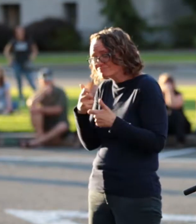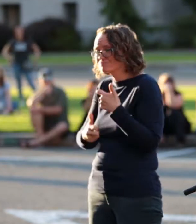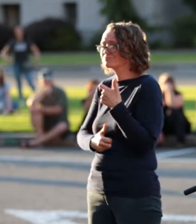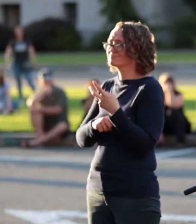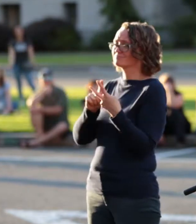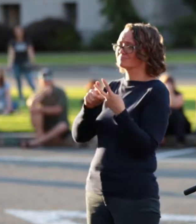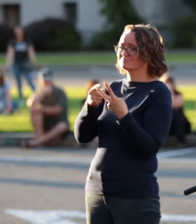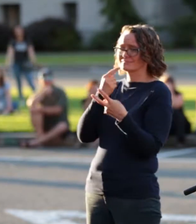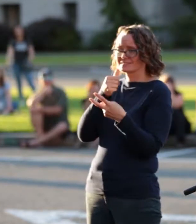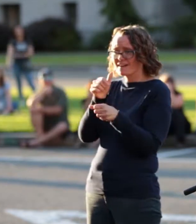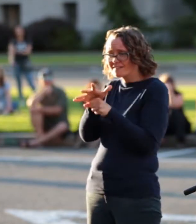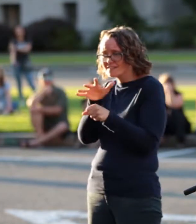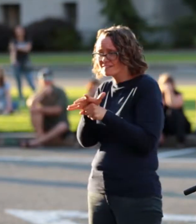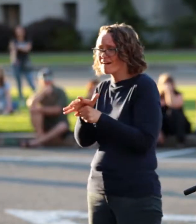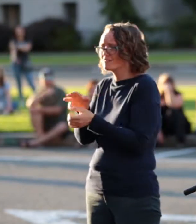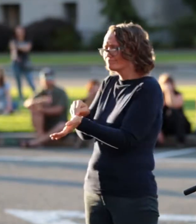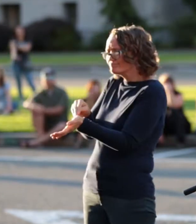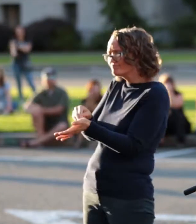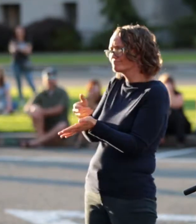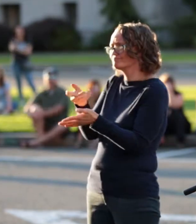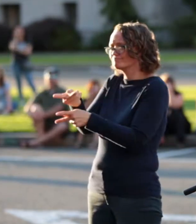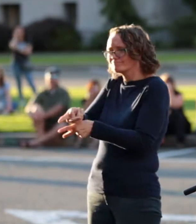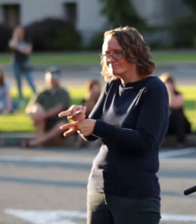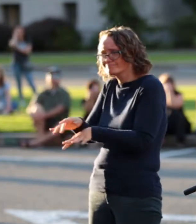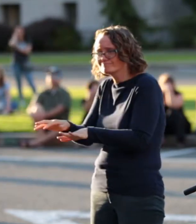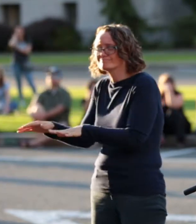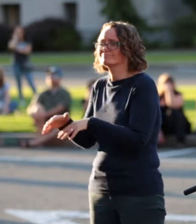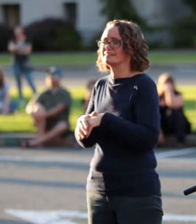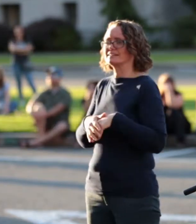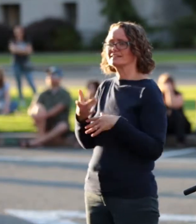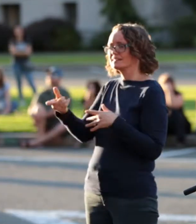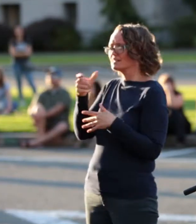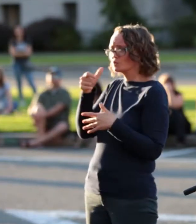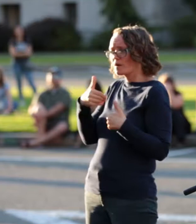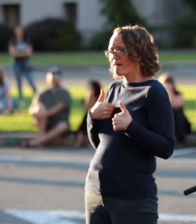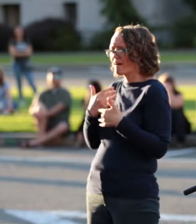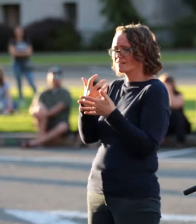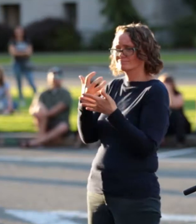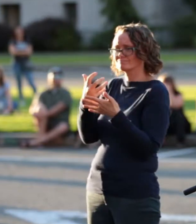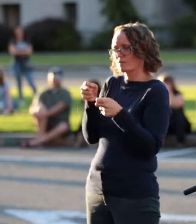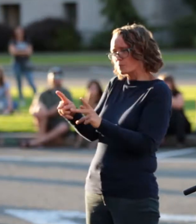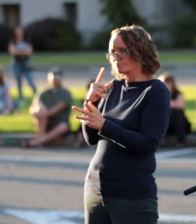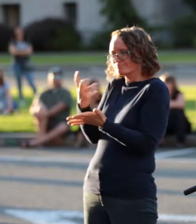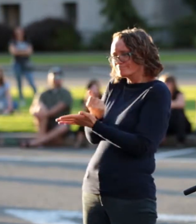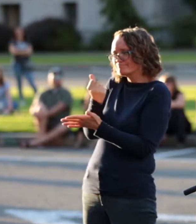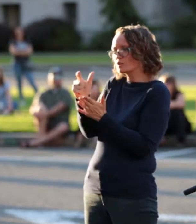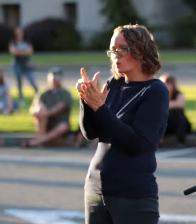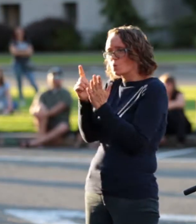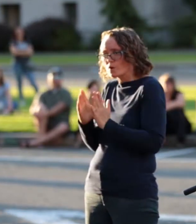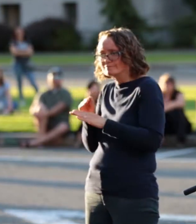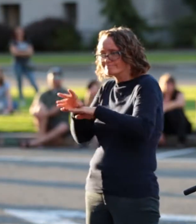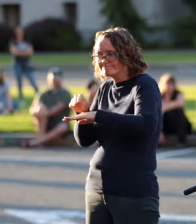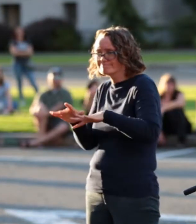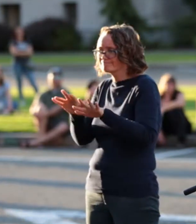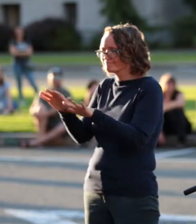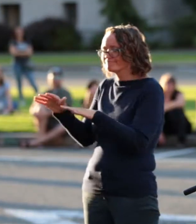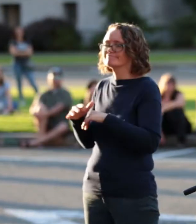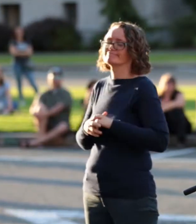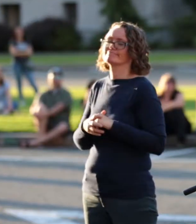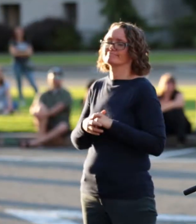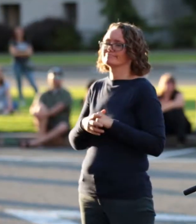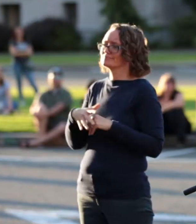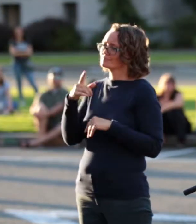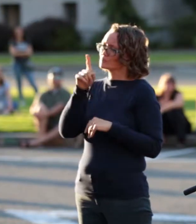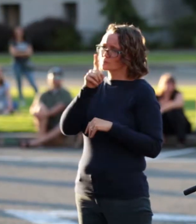and prevents them from accessing much-needed legal counsel. We all agree that separation of families and the detention